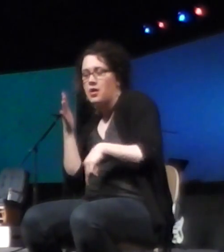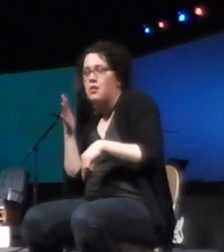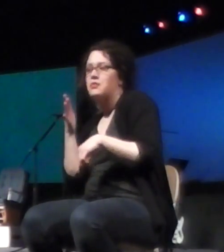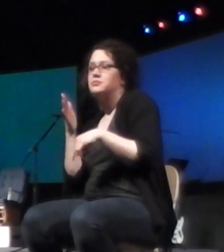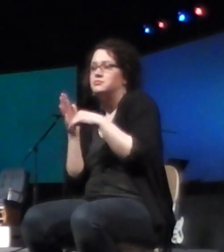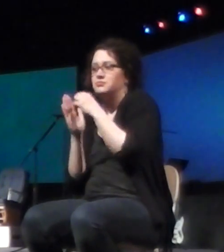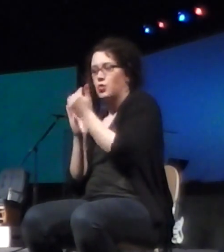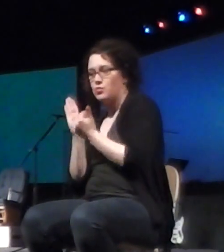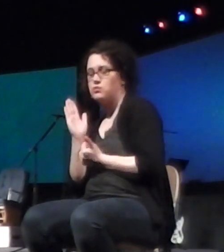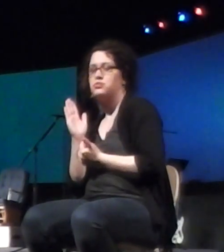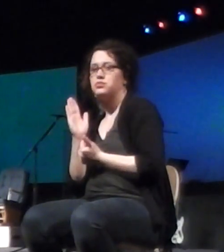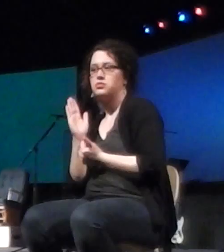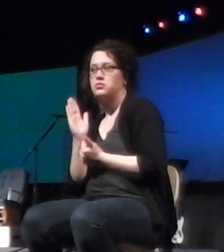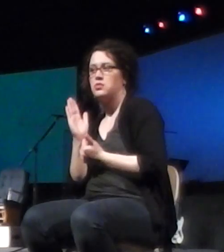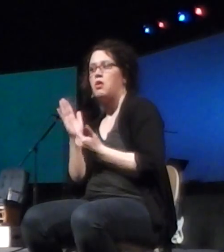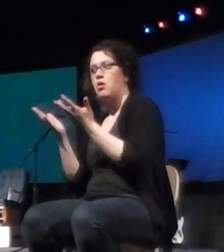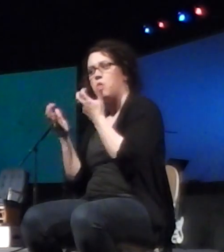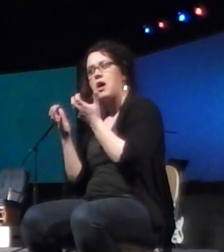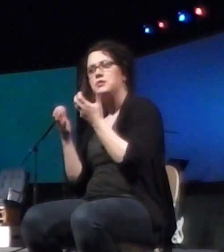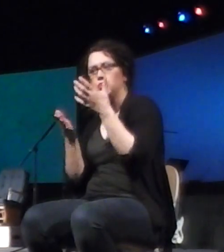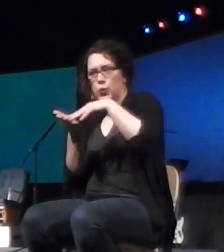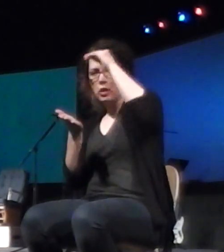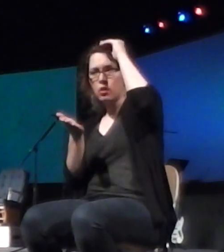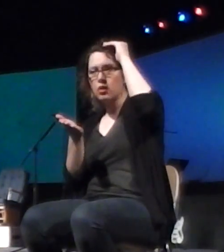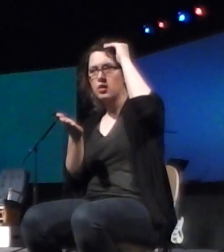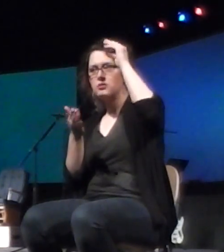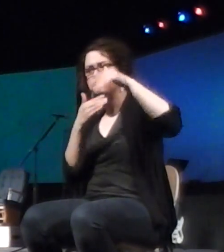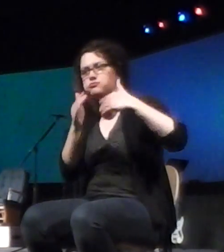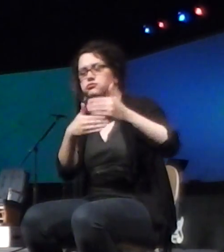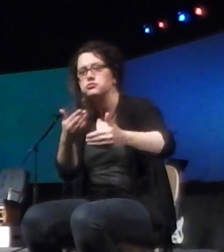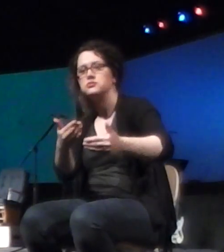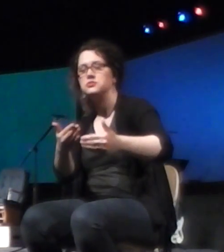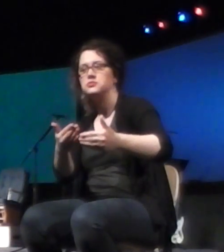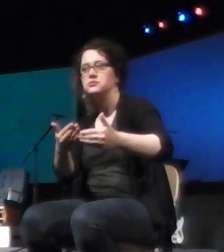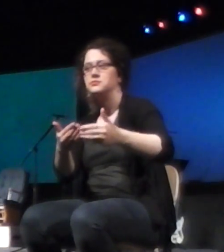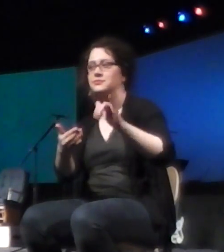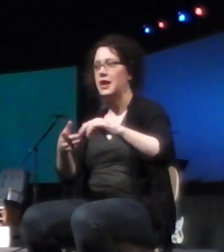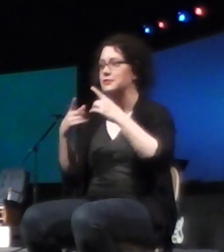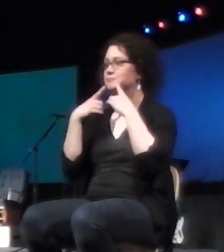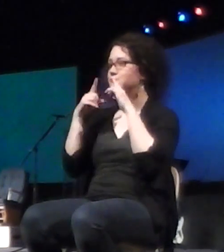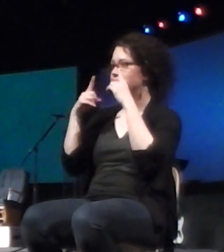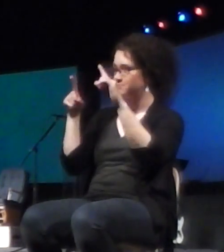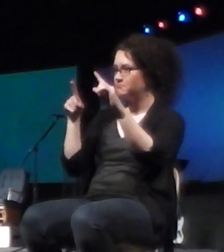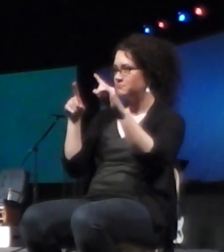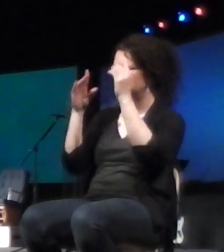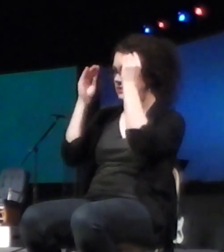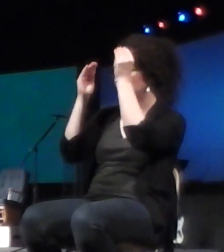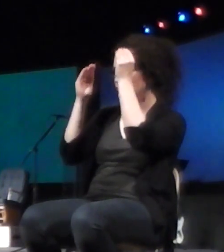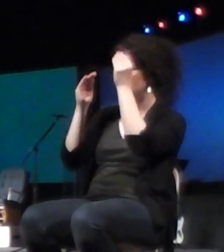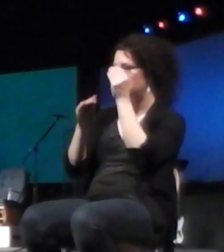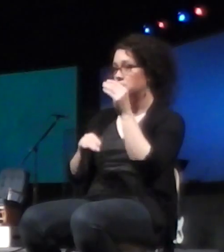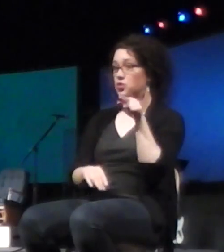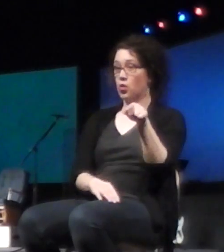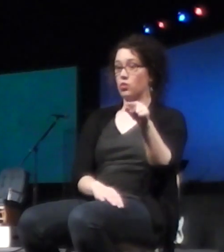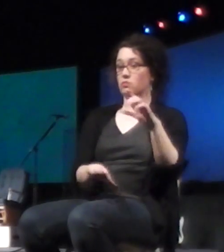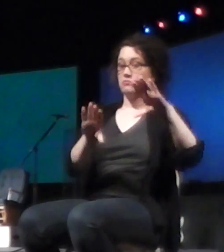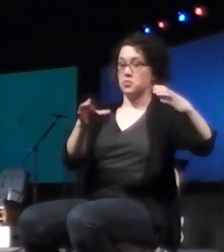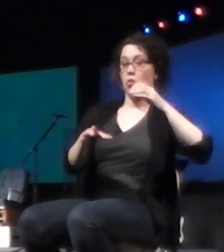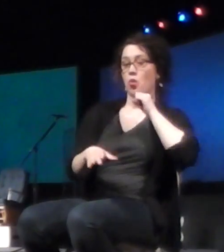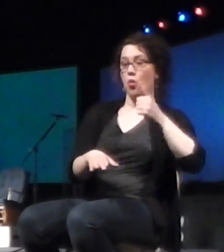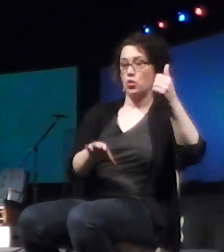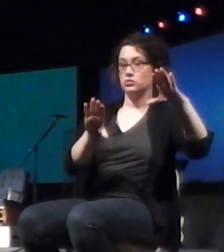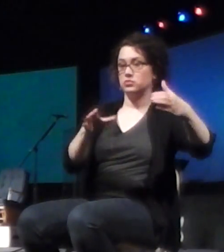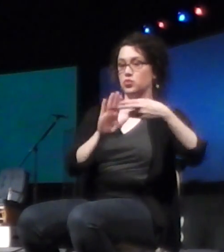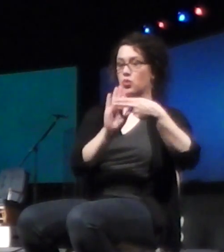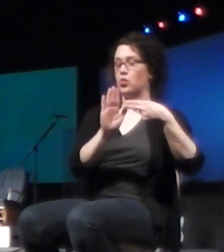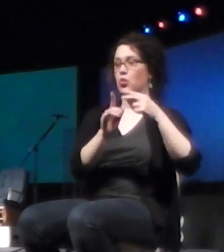to actually learn. And that's when you get more out of it. So the older generation, your word is commission. The younger generation, your